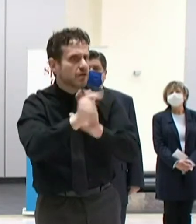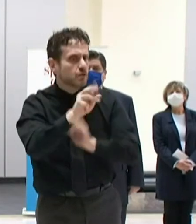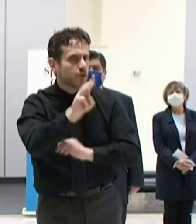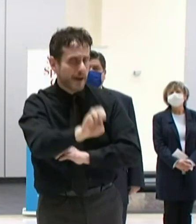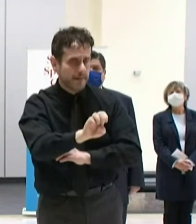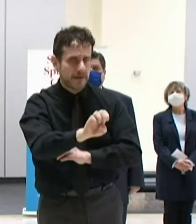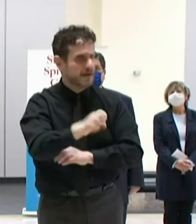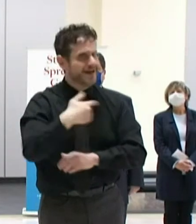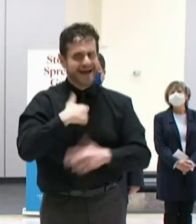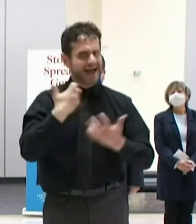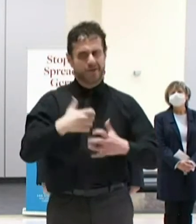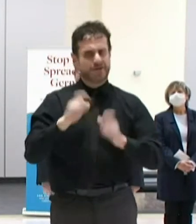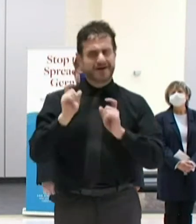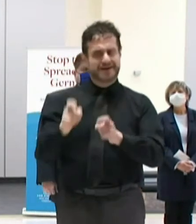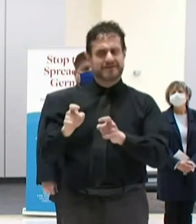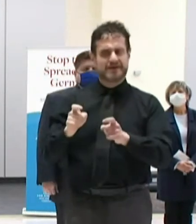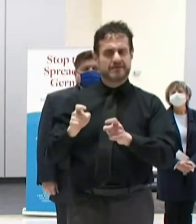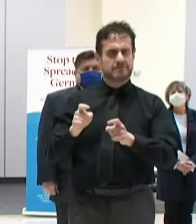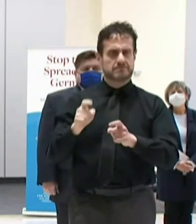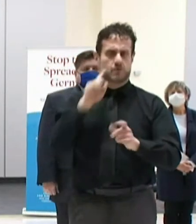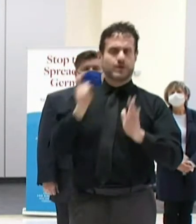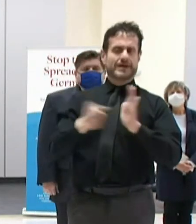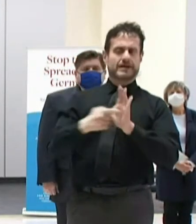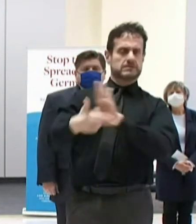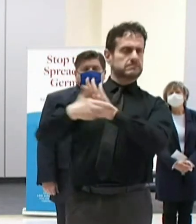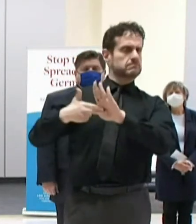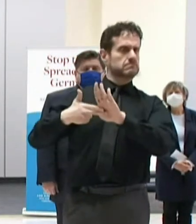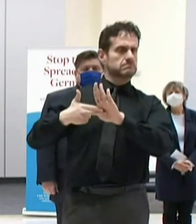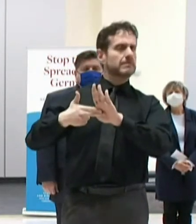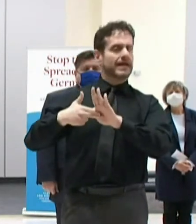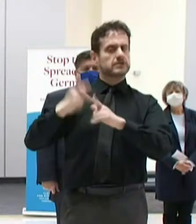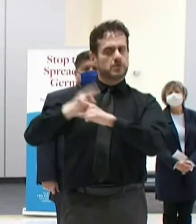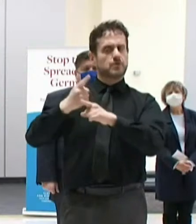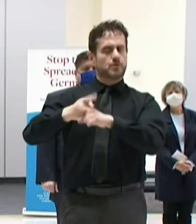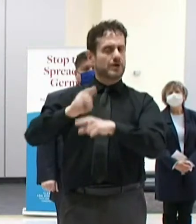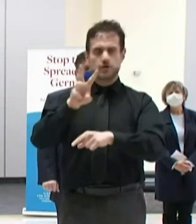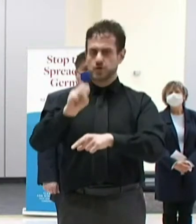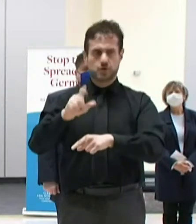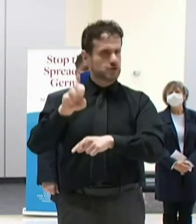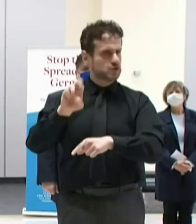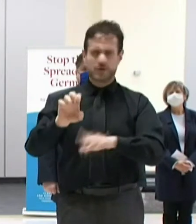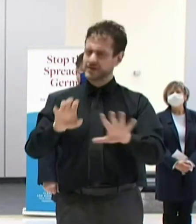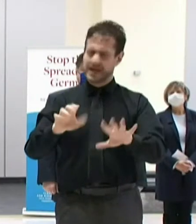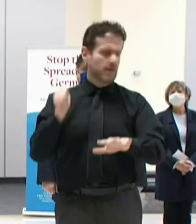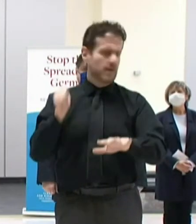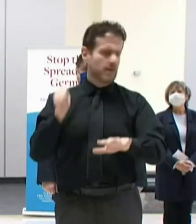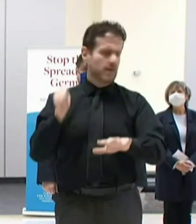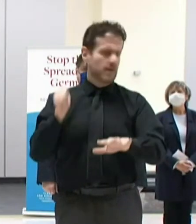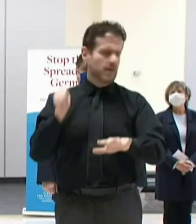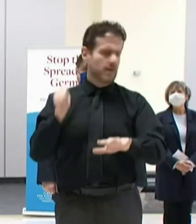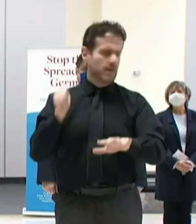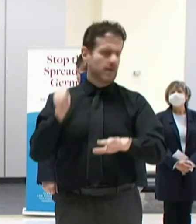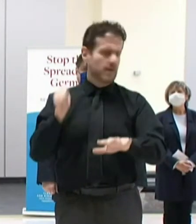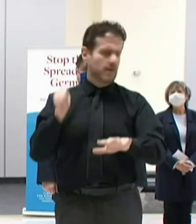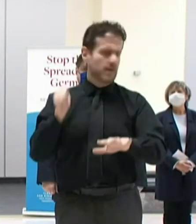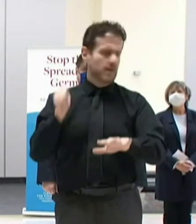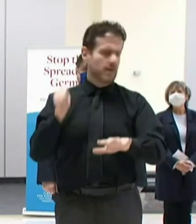them as a credible news source. So I won't be commenting on any specifics related to that.